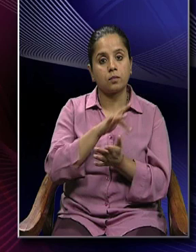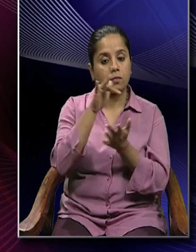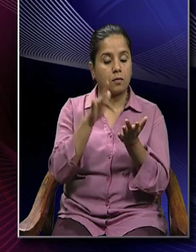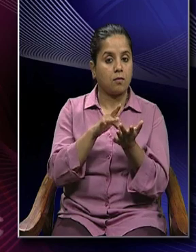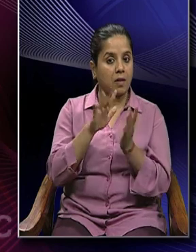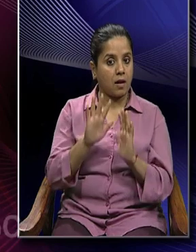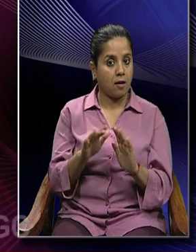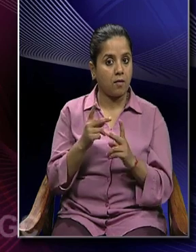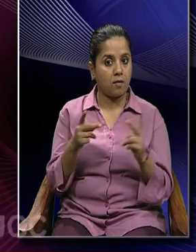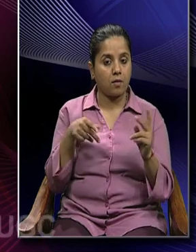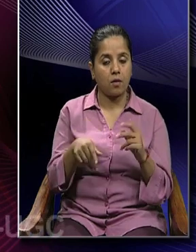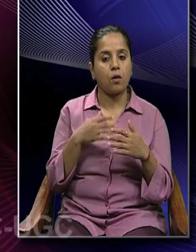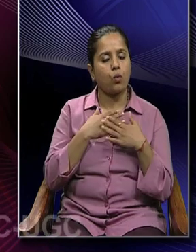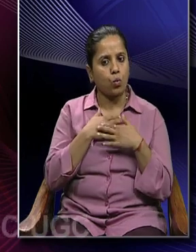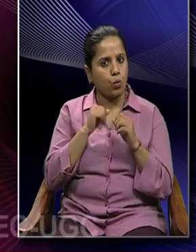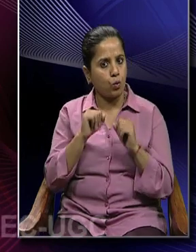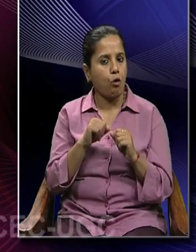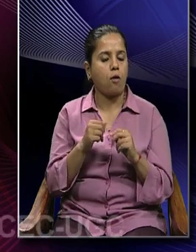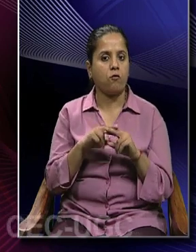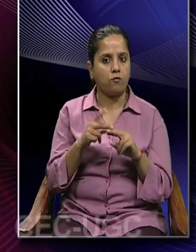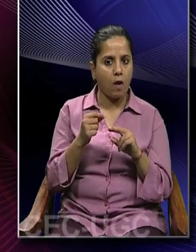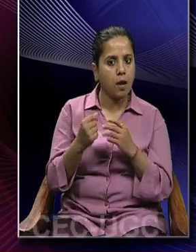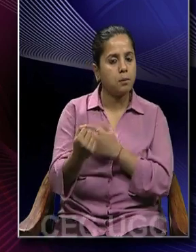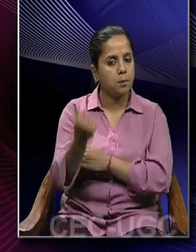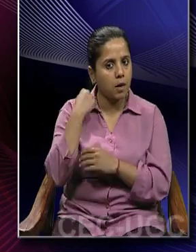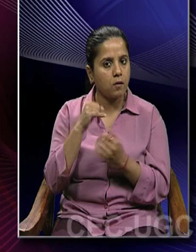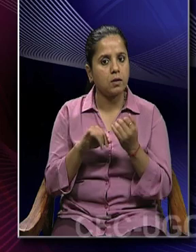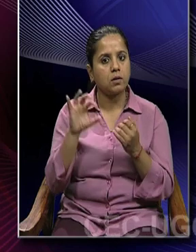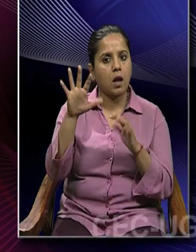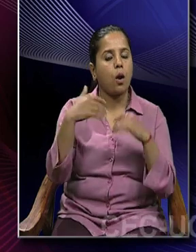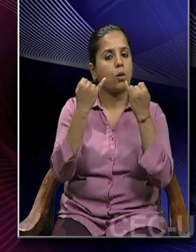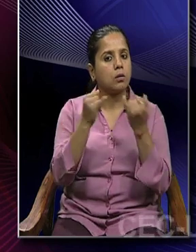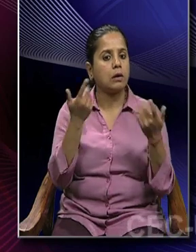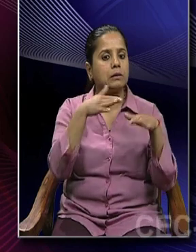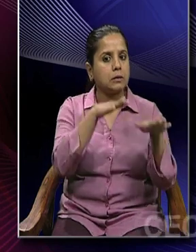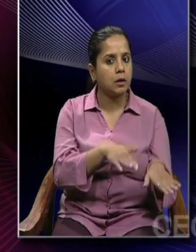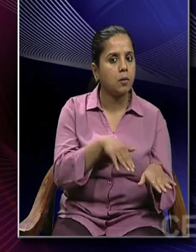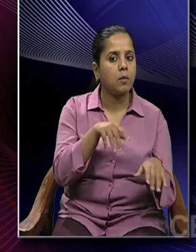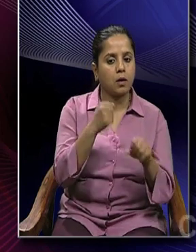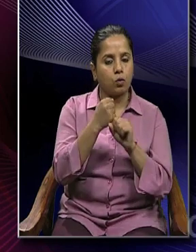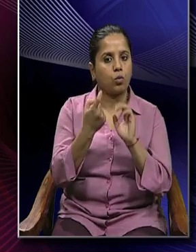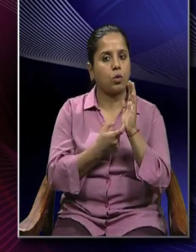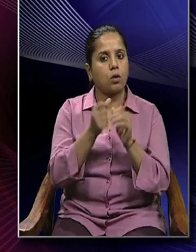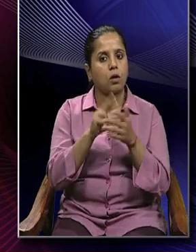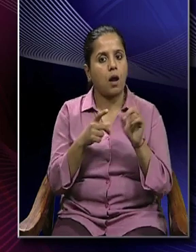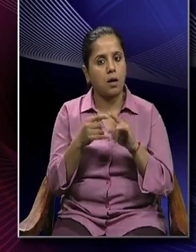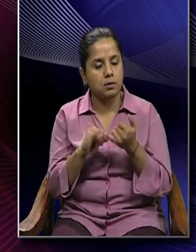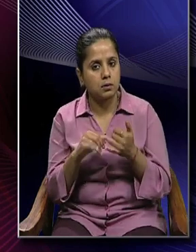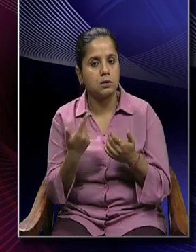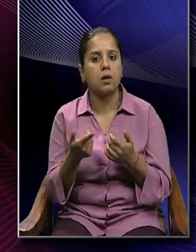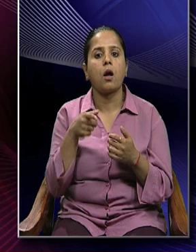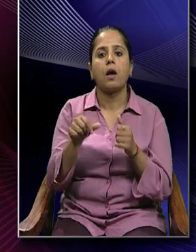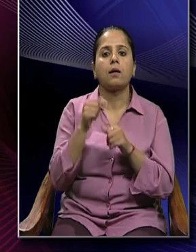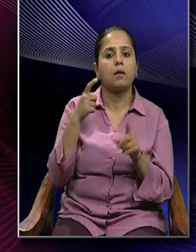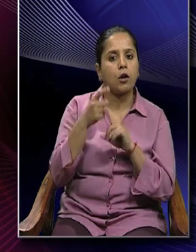has overwhelming financial powers, and how states they are dependent on grants and aid on the